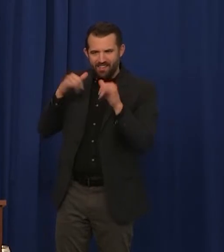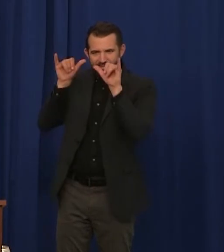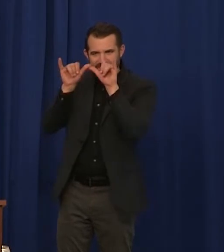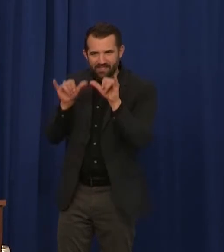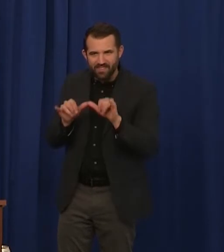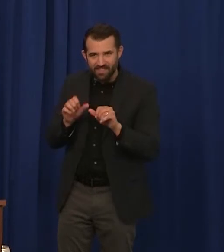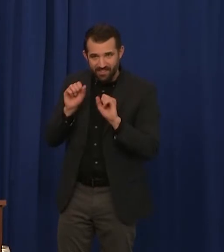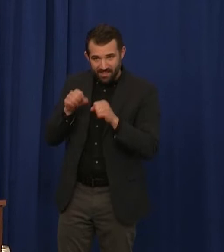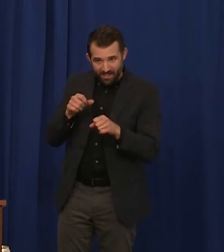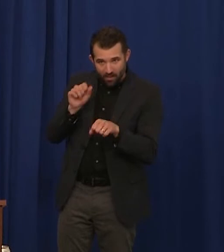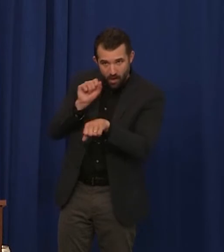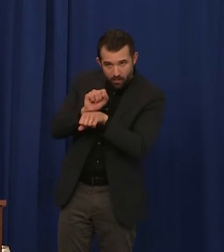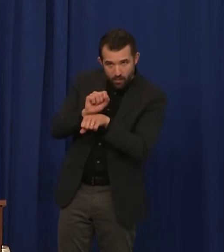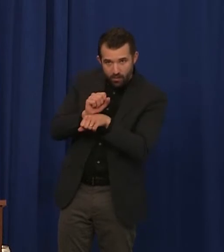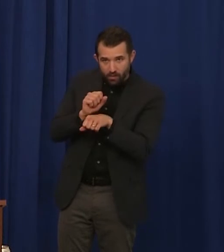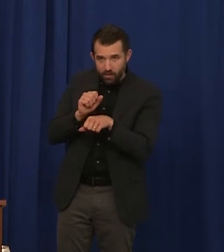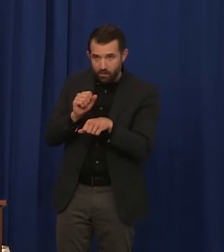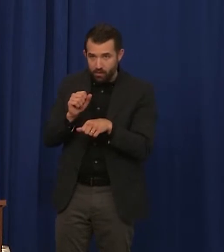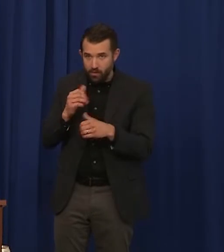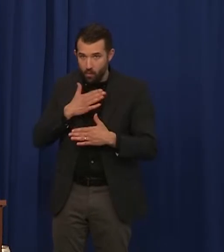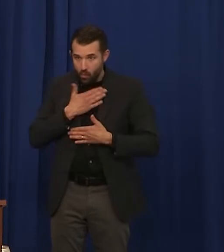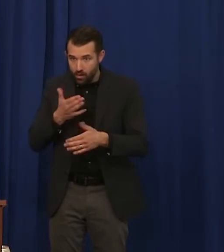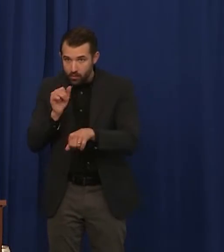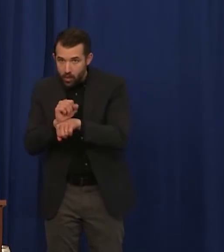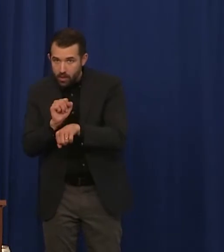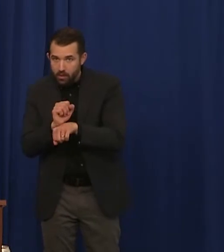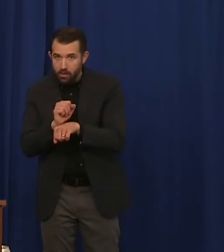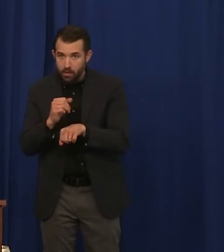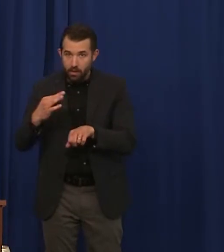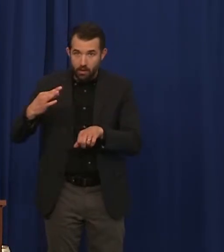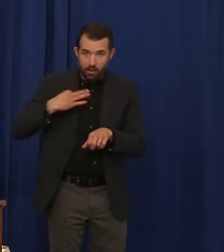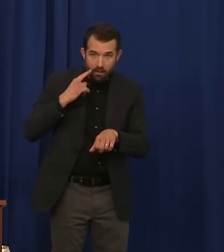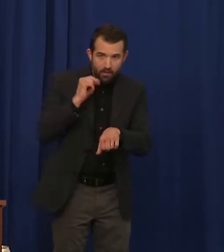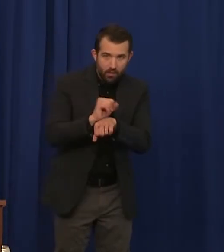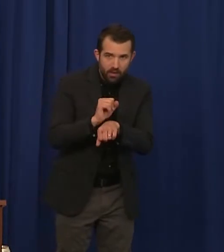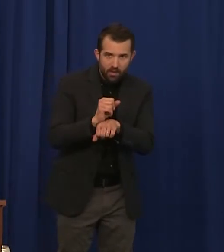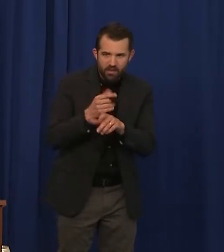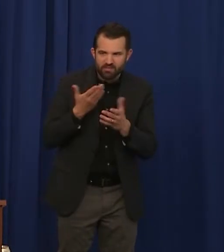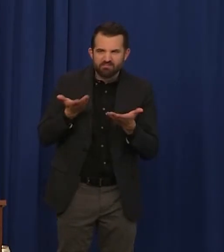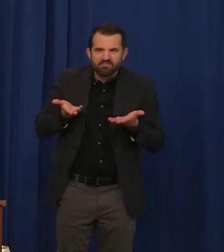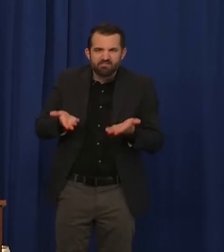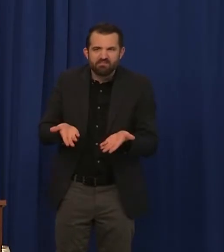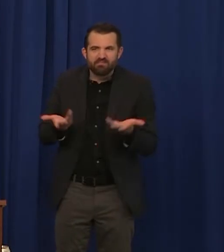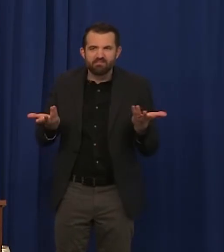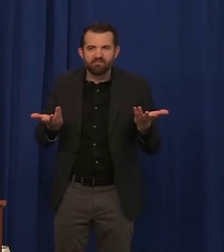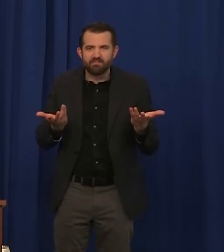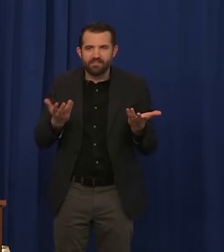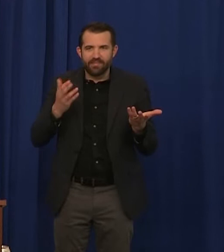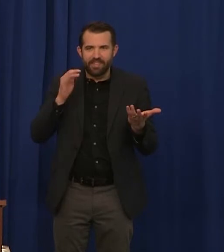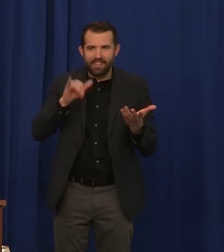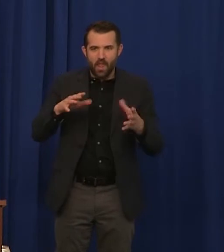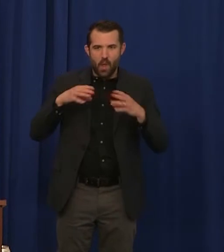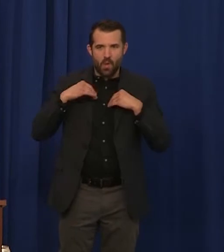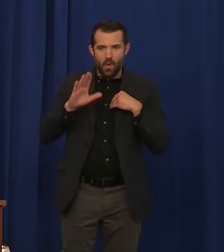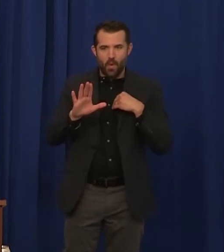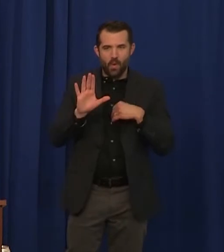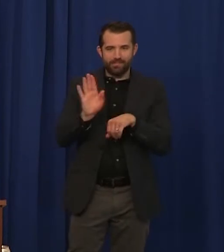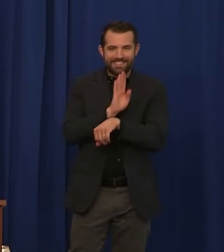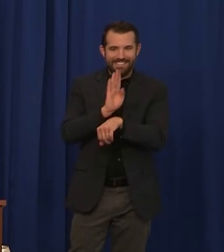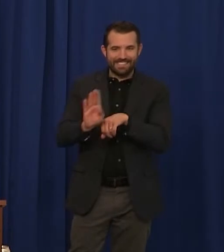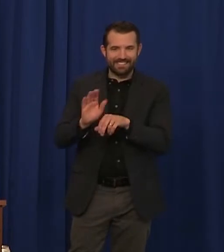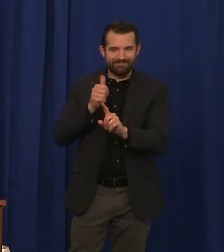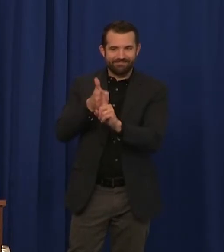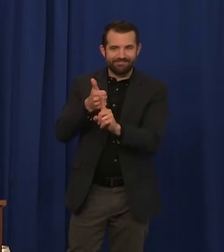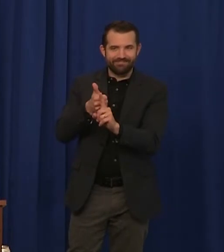available to work, and willing to work? We need some guidance around that, or some